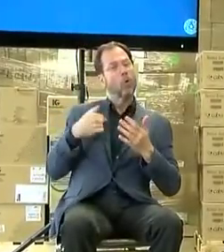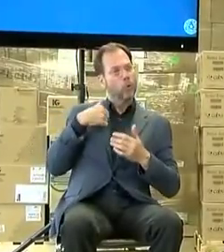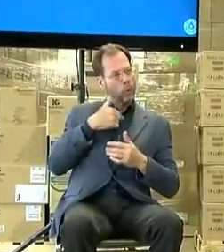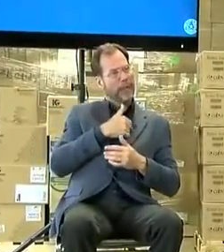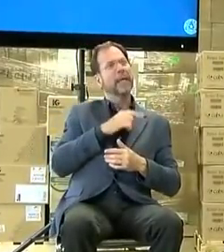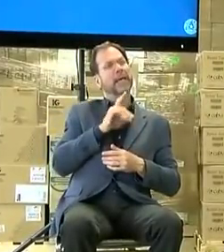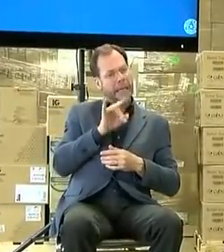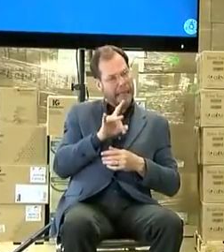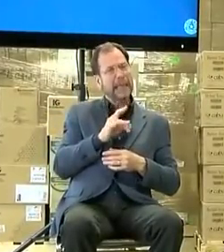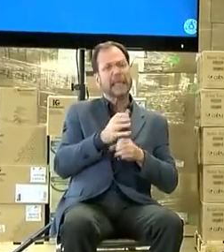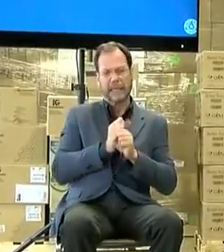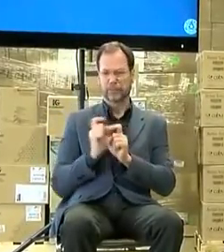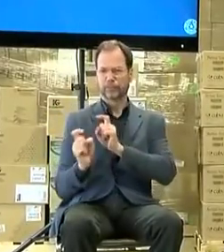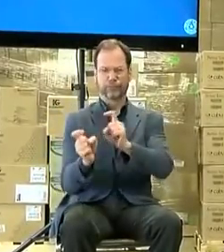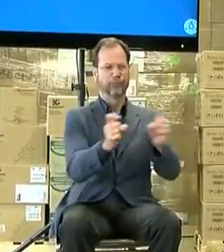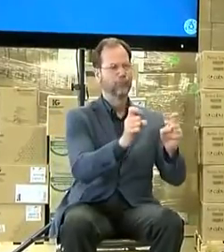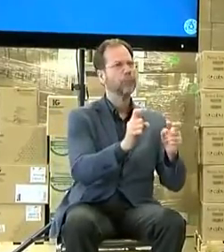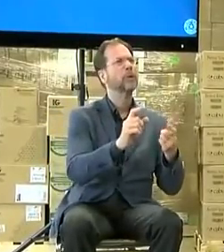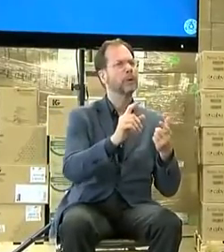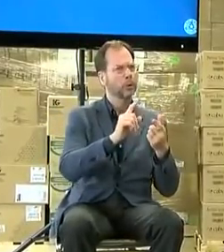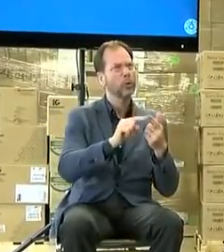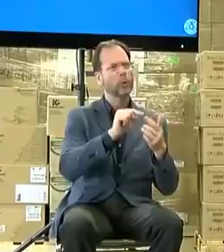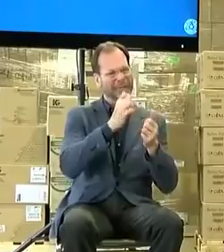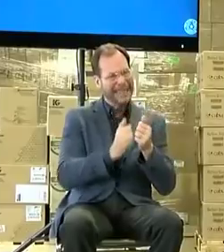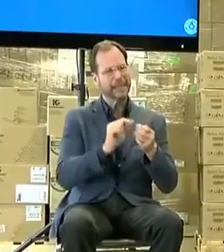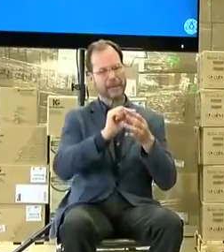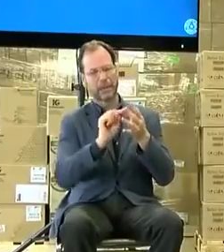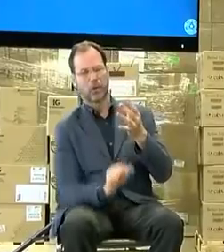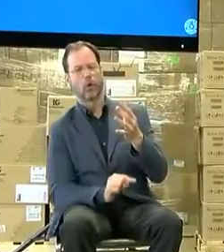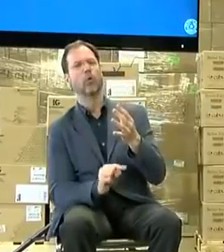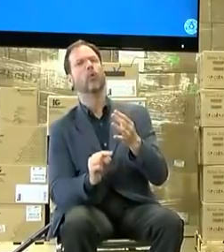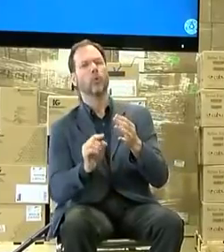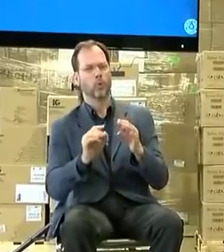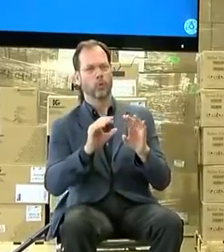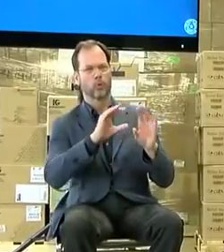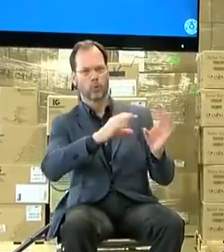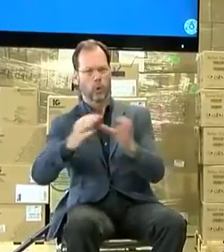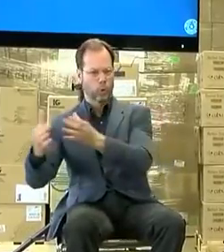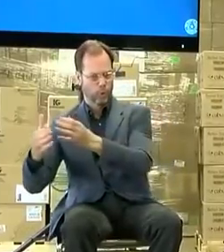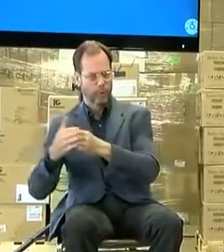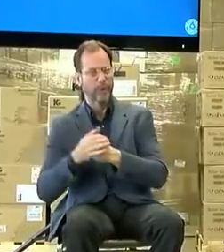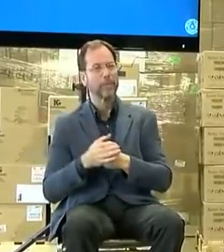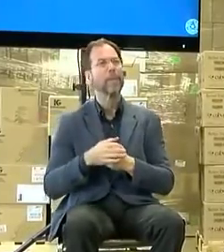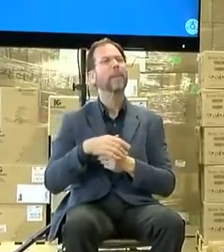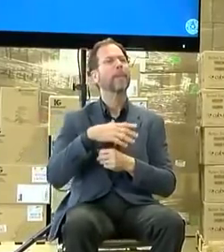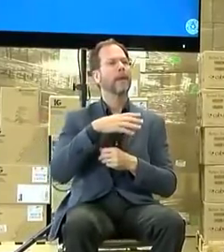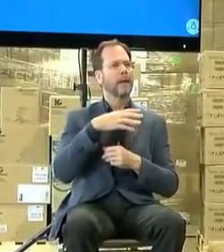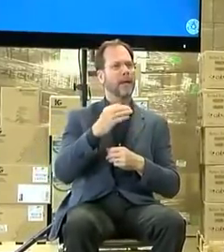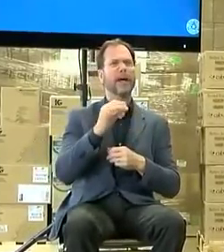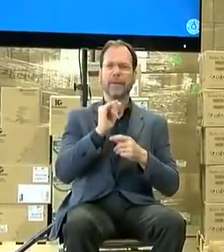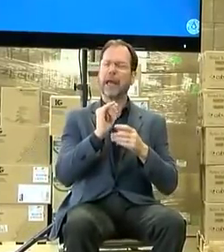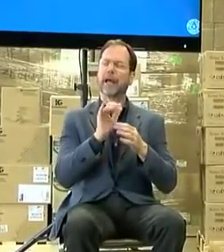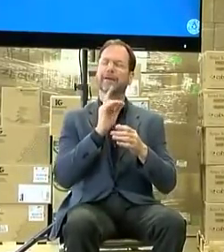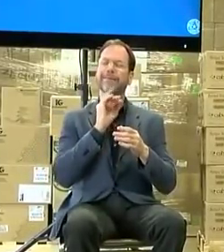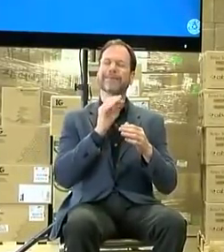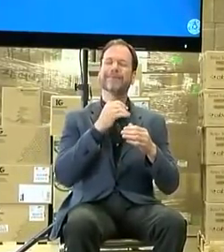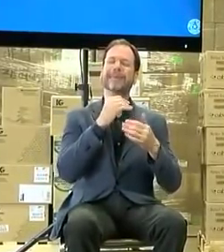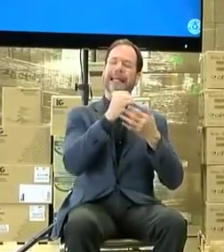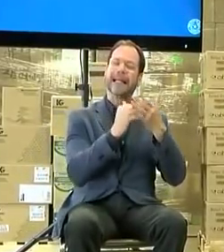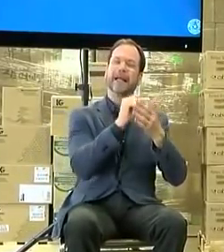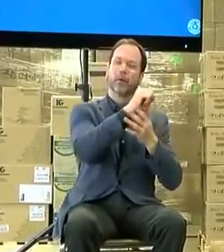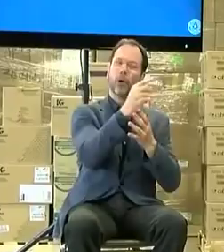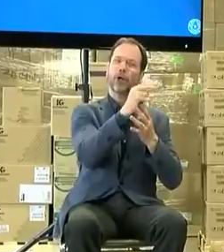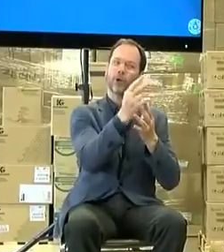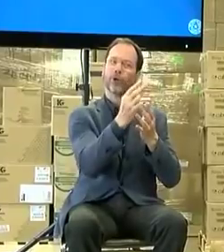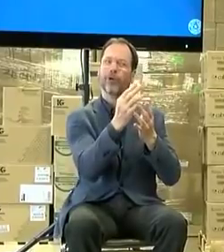of supplies to each of those priorities, although again they are listed in a priority order, and so we